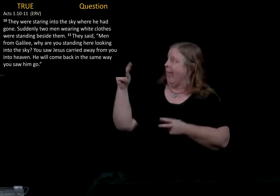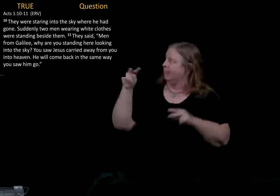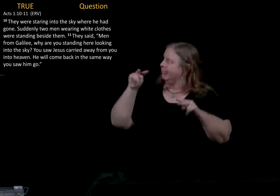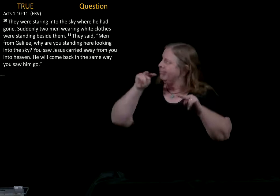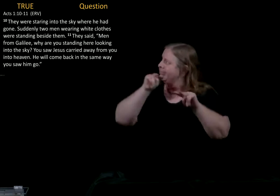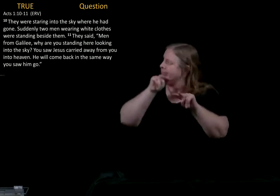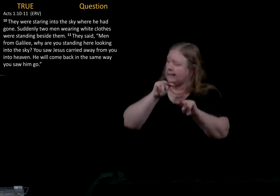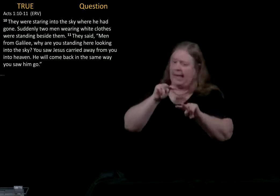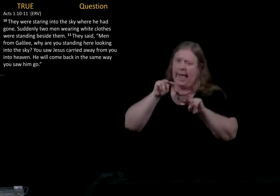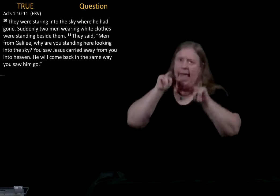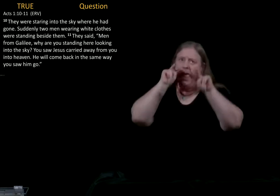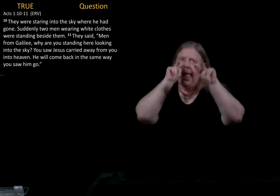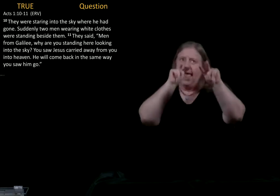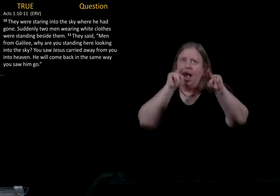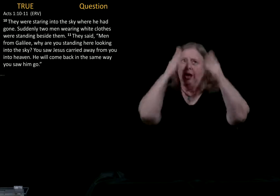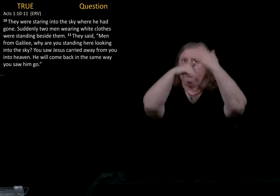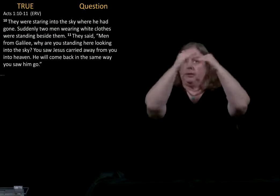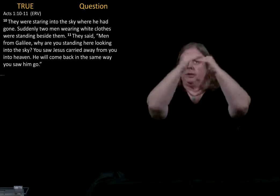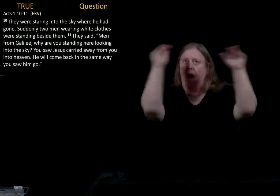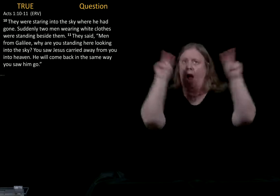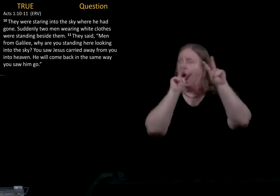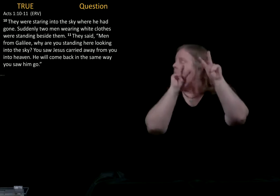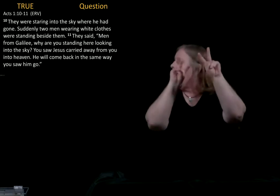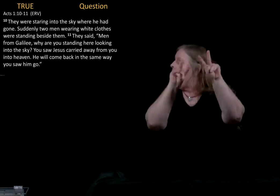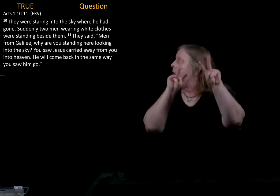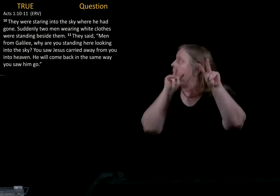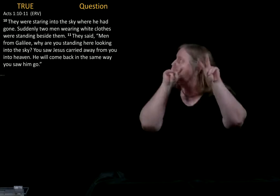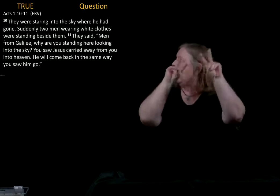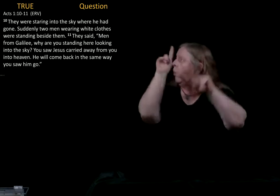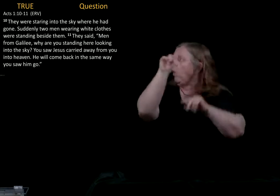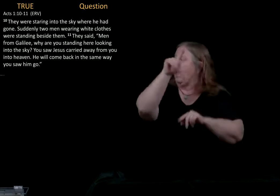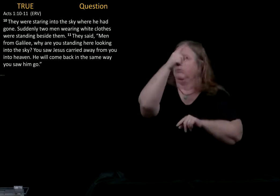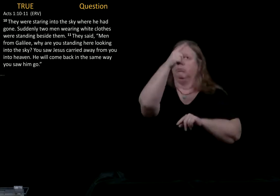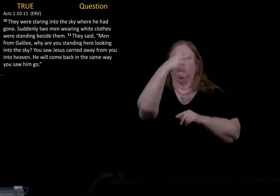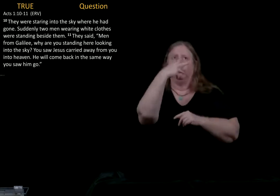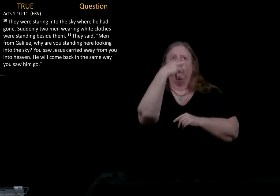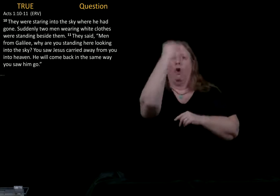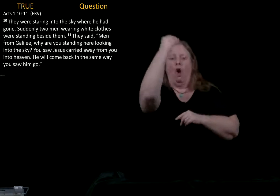11, it says, they were staring into the sky where He had gone.